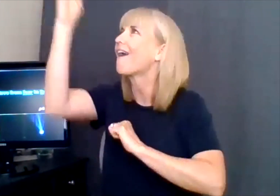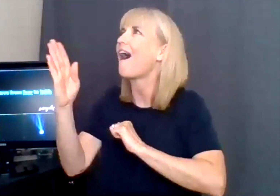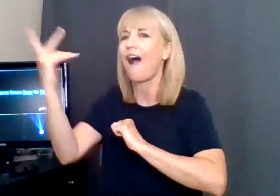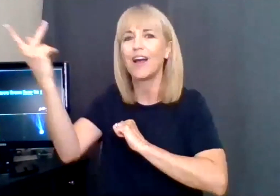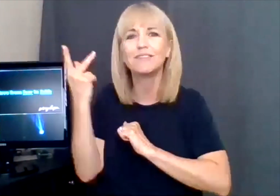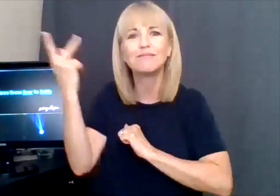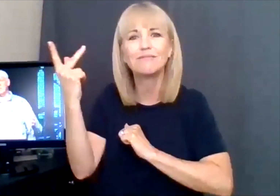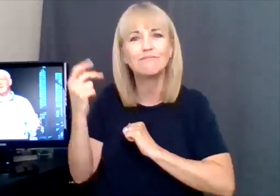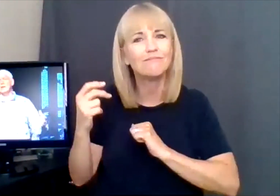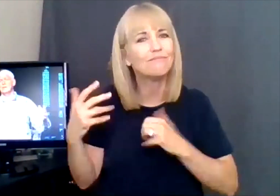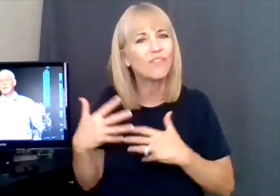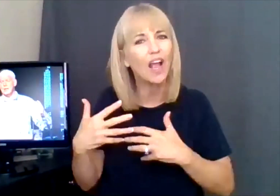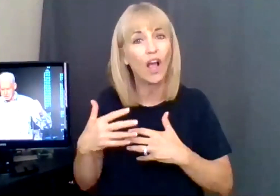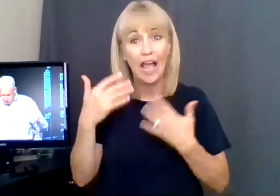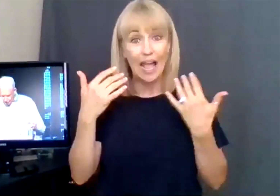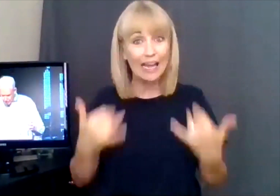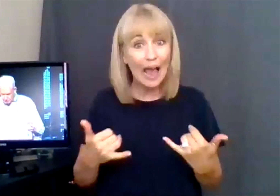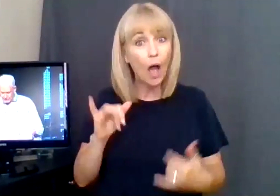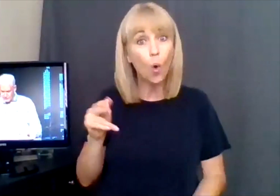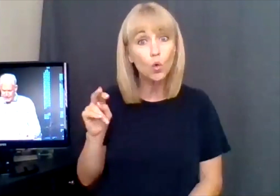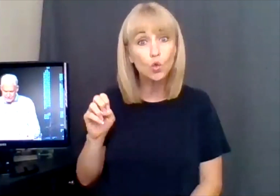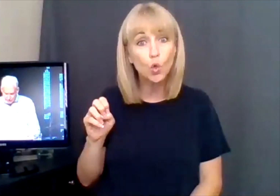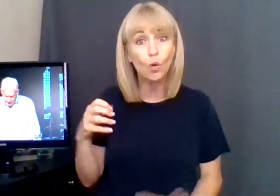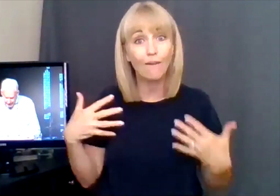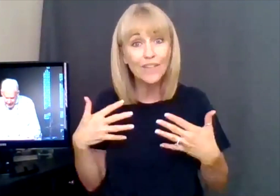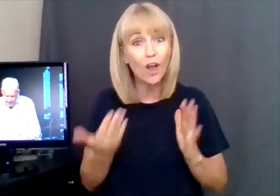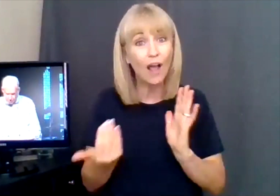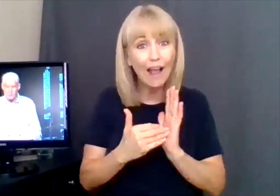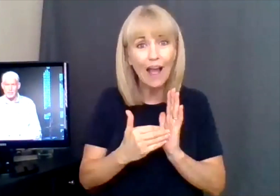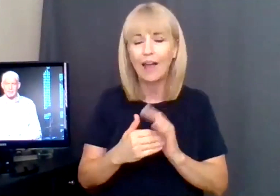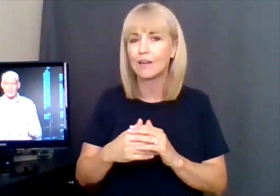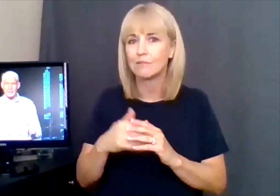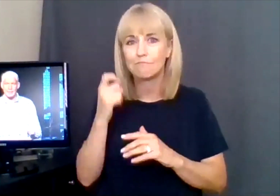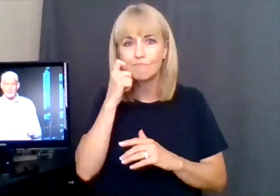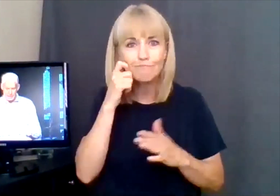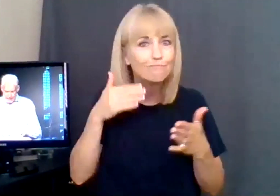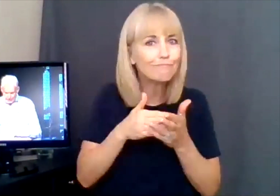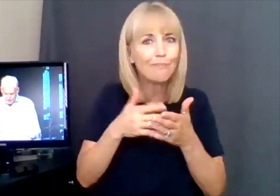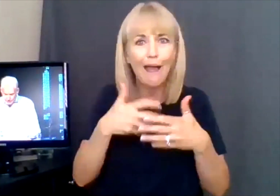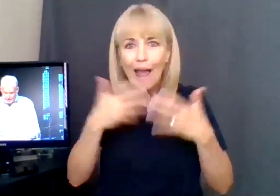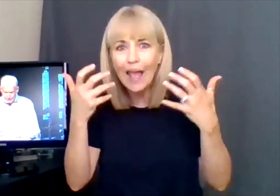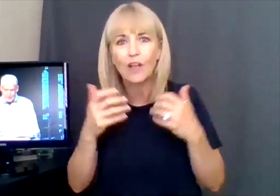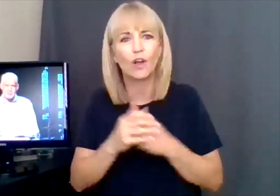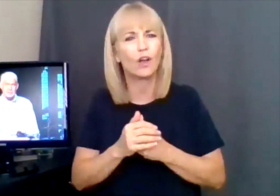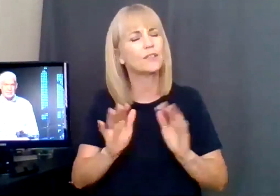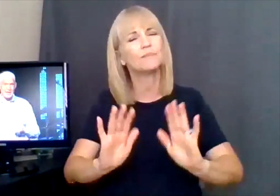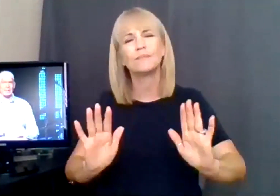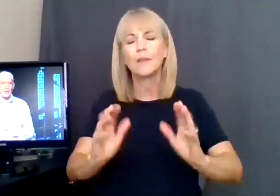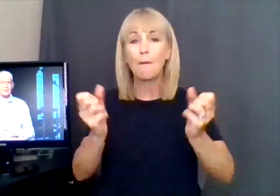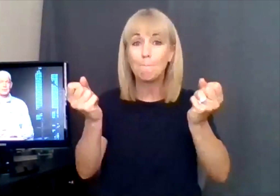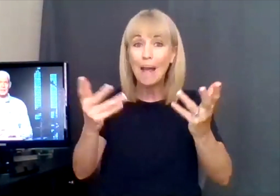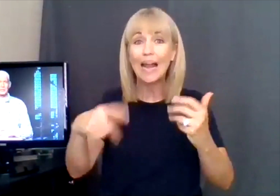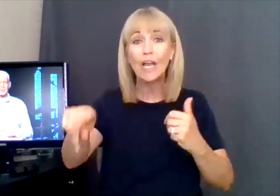and we have another set of fear and concerns that's built upon us. And there's a lot of anger going around. And there's many that are listening